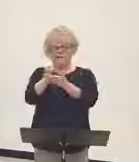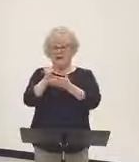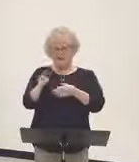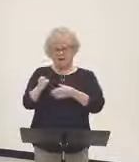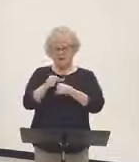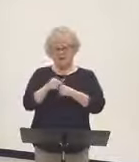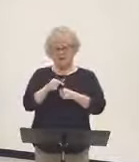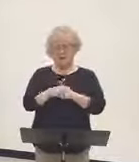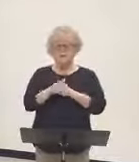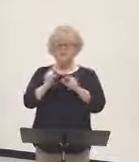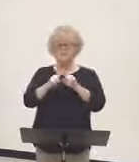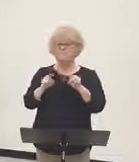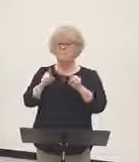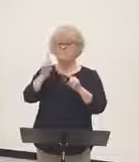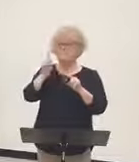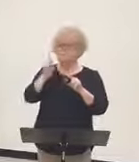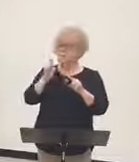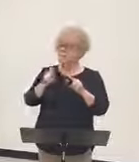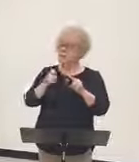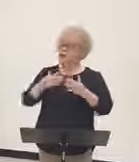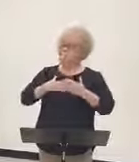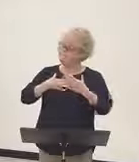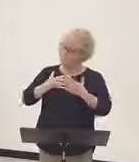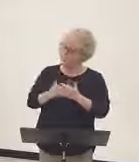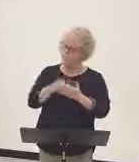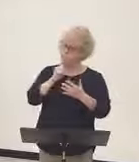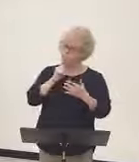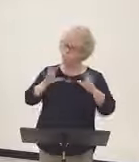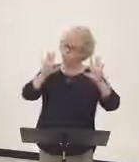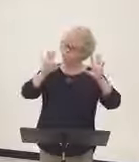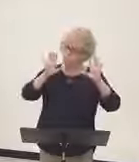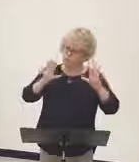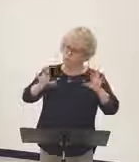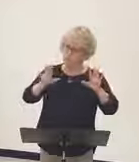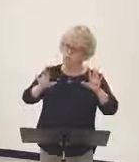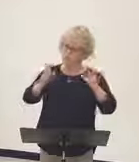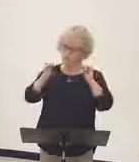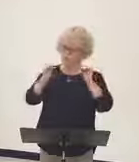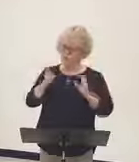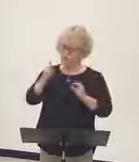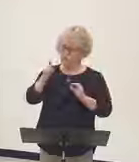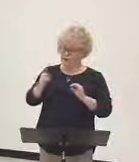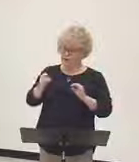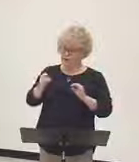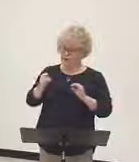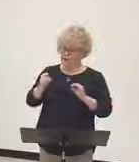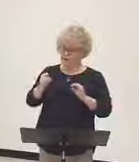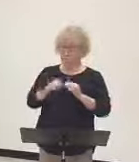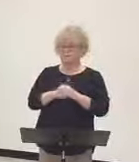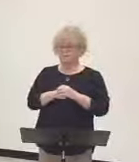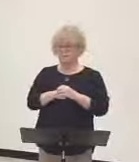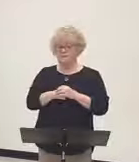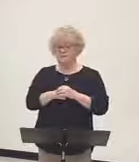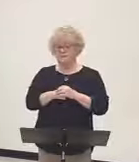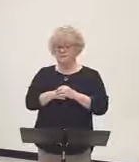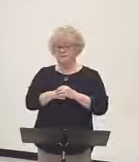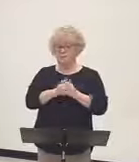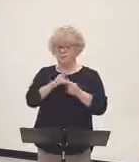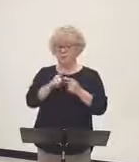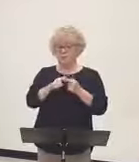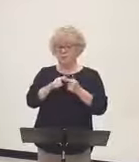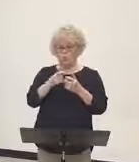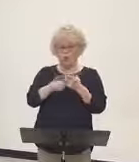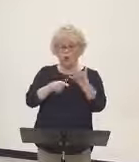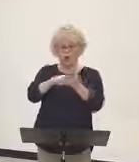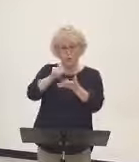formation. But I must also admit that there were some really wonderful professors that we had. And what I learned